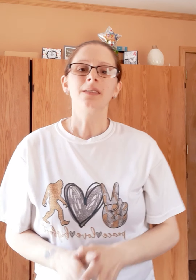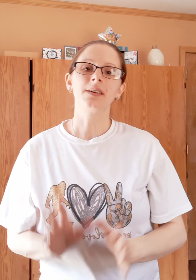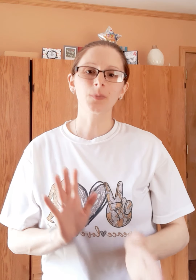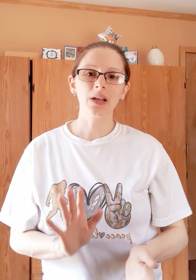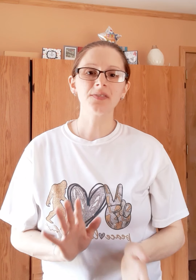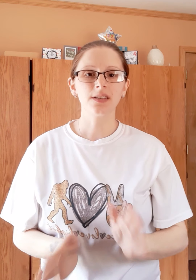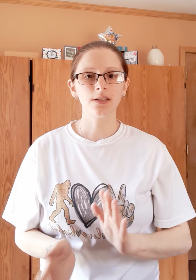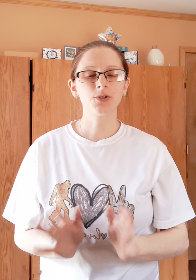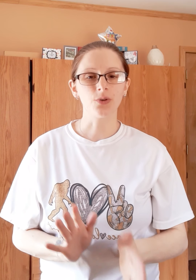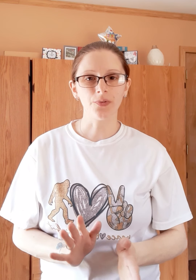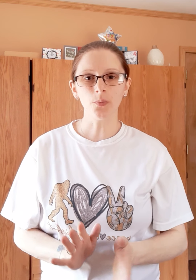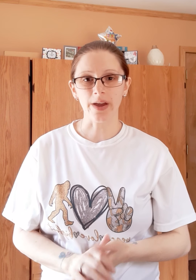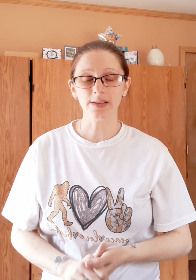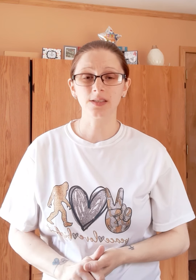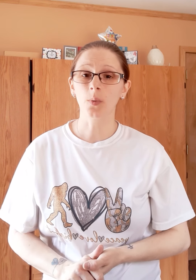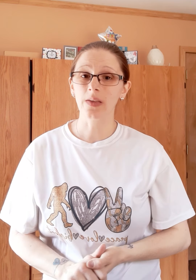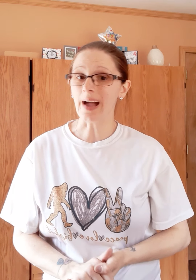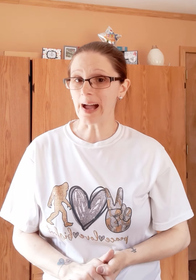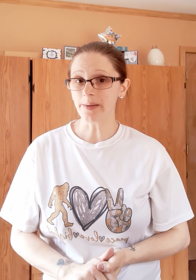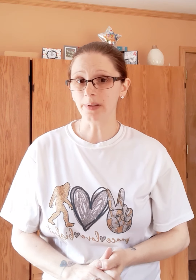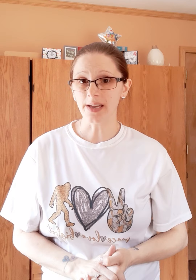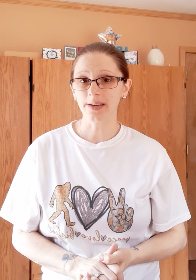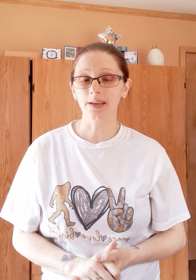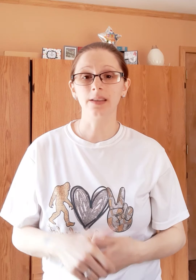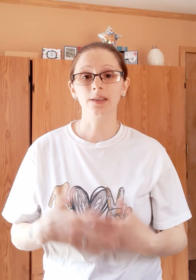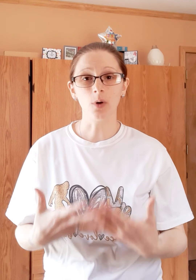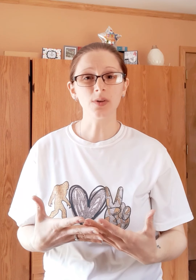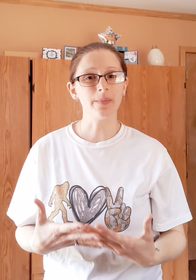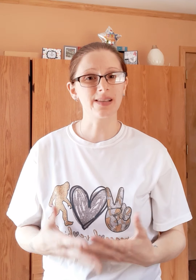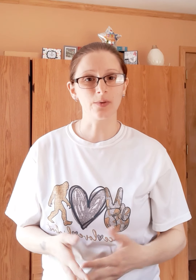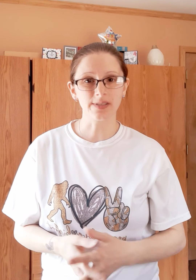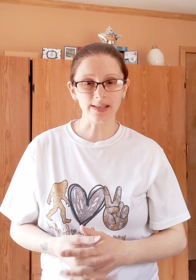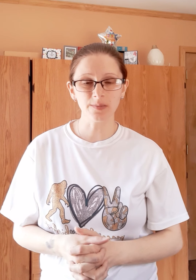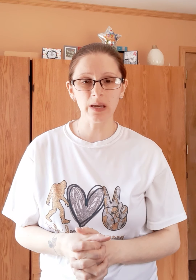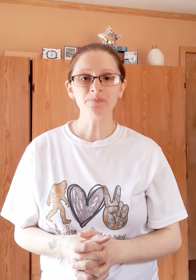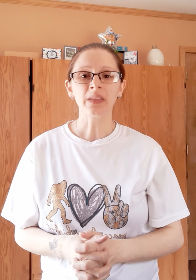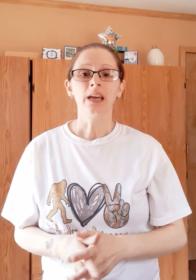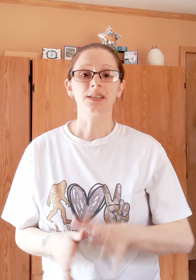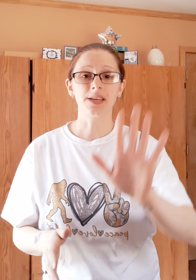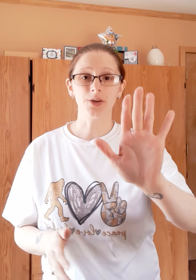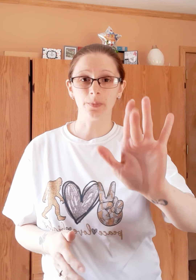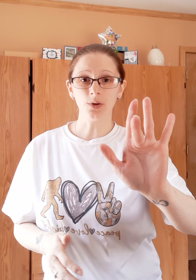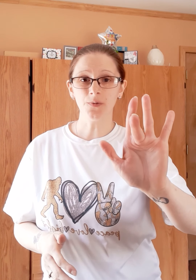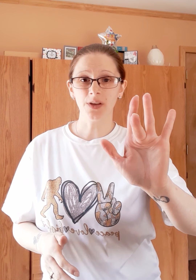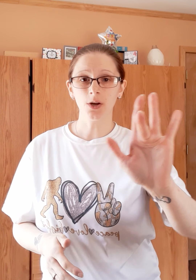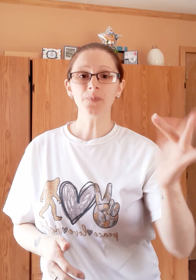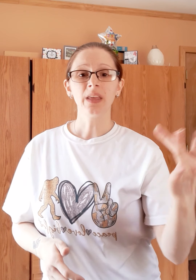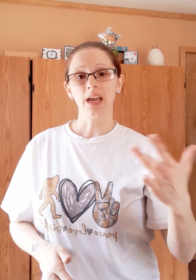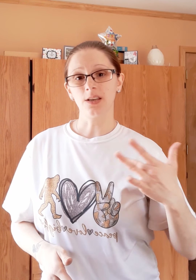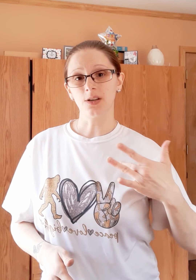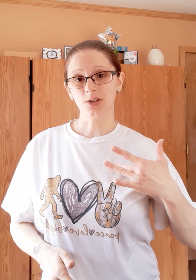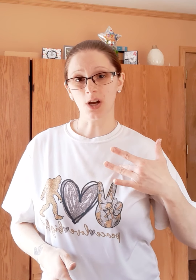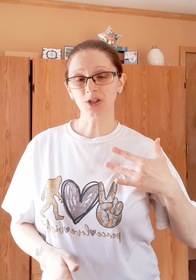This one I've seen two different ways. The way that I like and the most, that makes the most sense to me, is take your middle finger and touch at